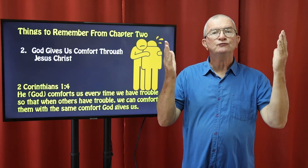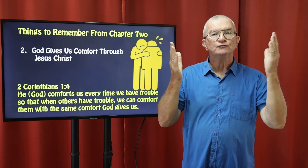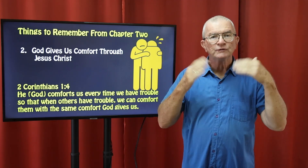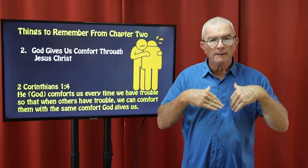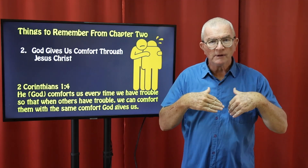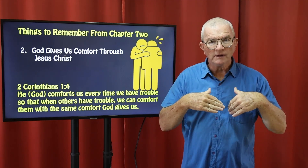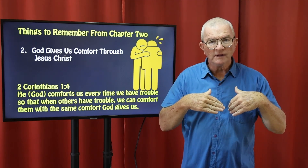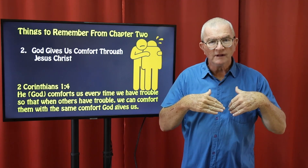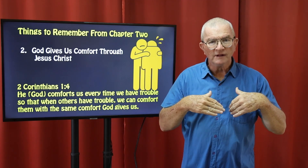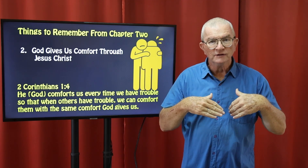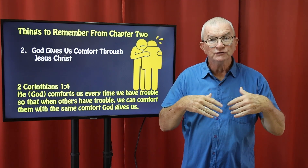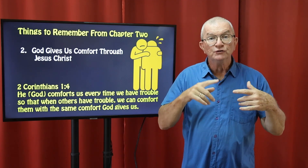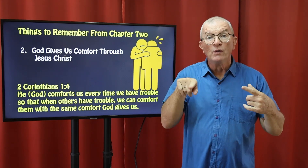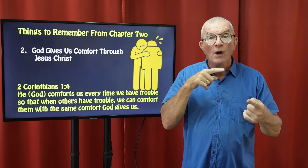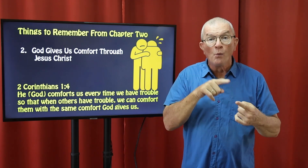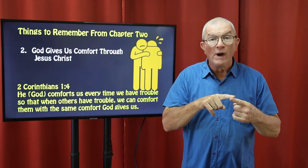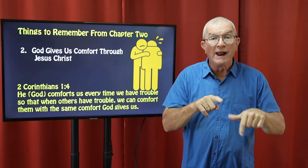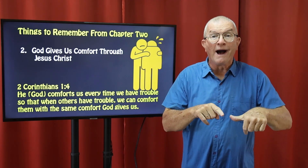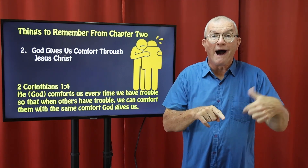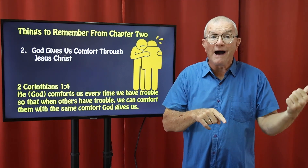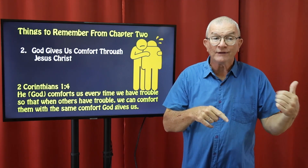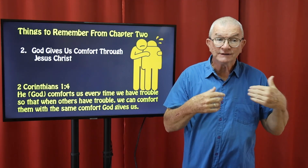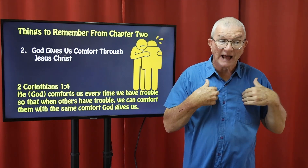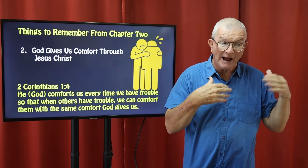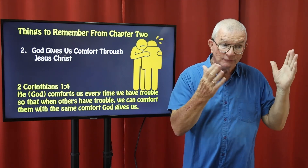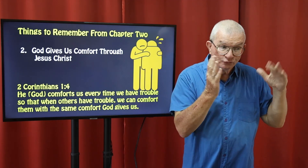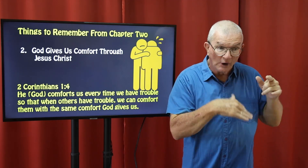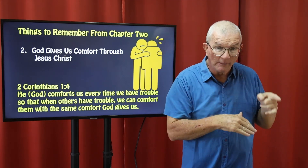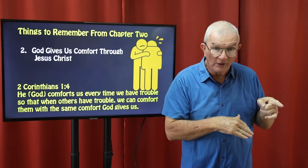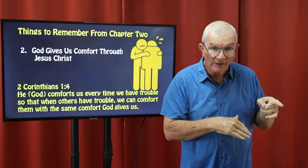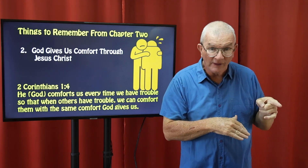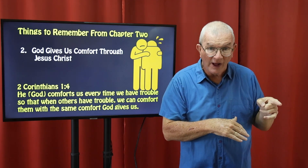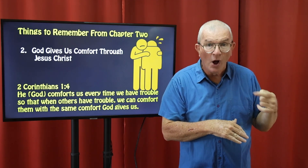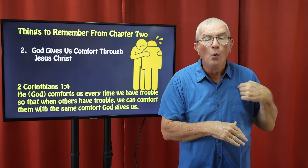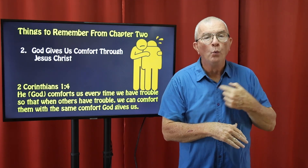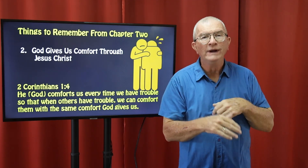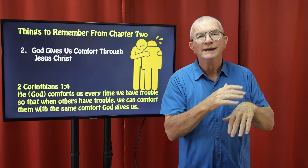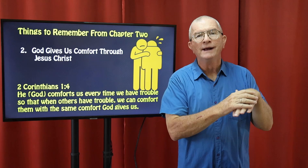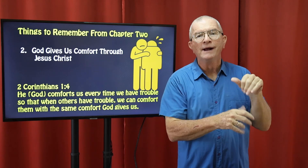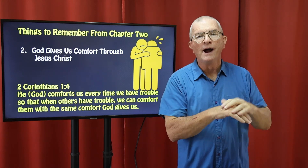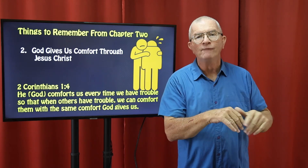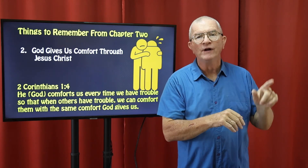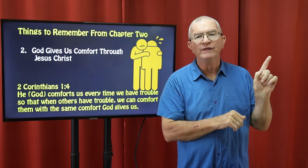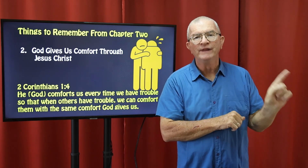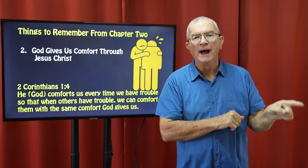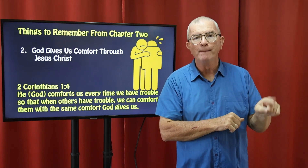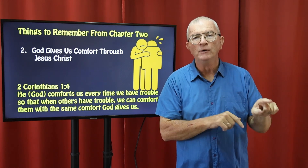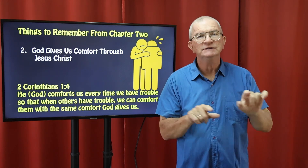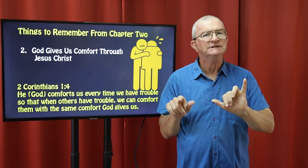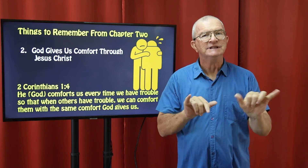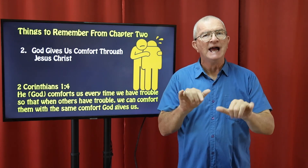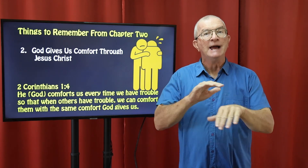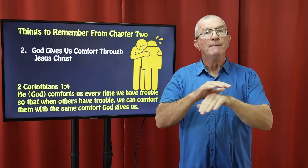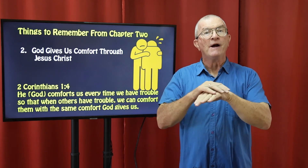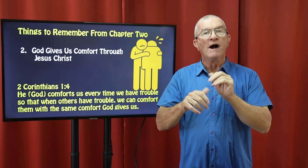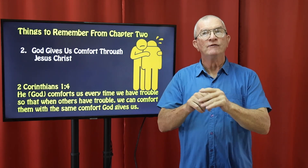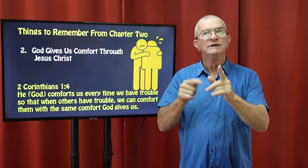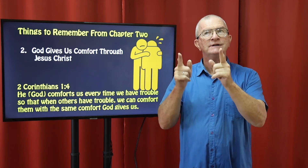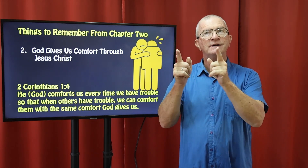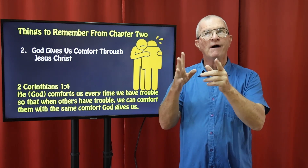trouble, so that when others have trouble, we can comfort them with the same comfort